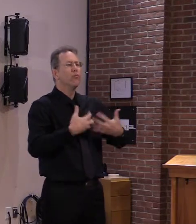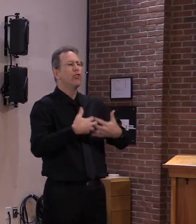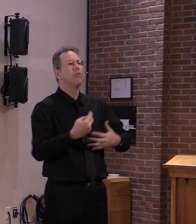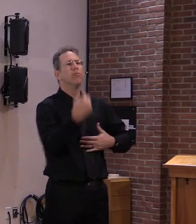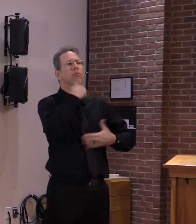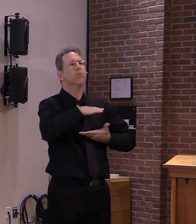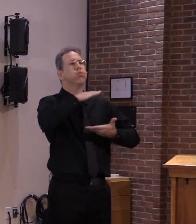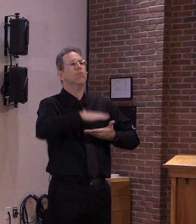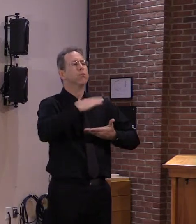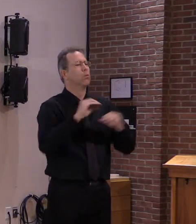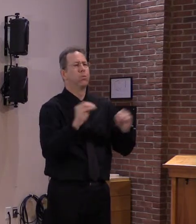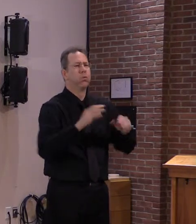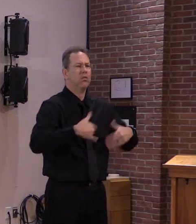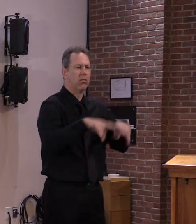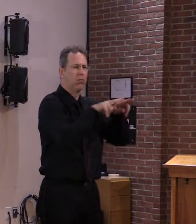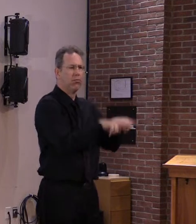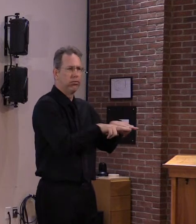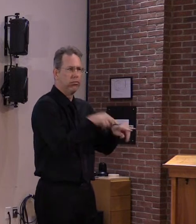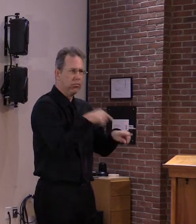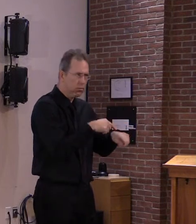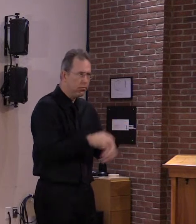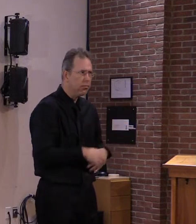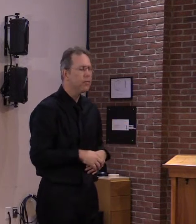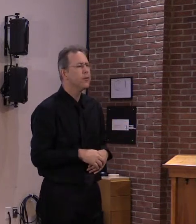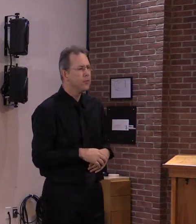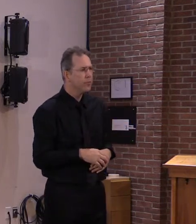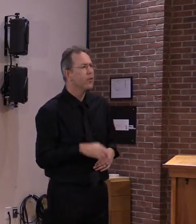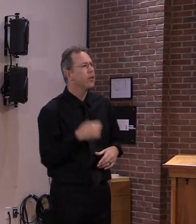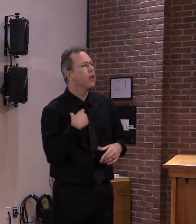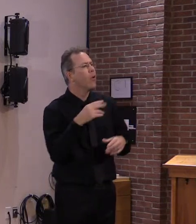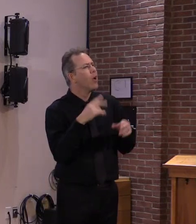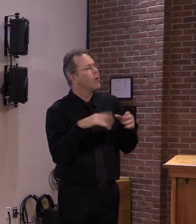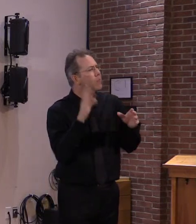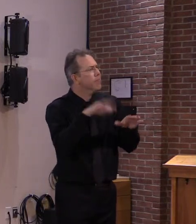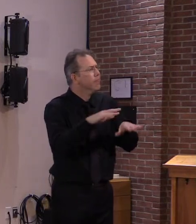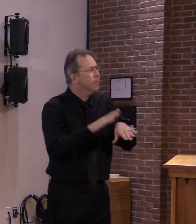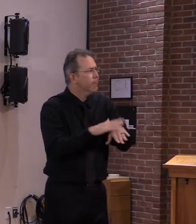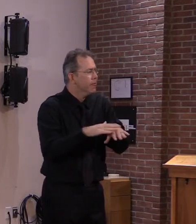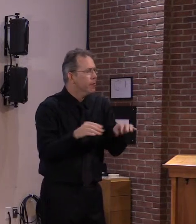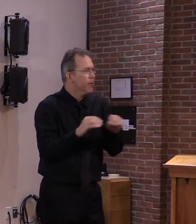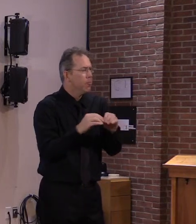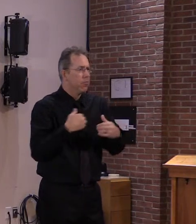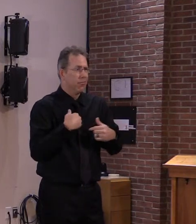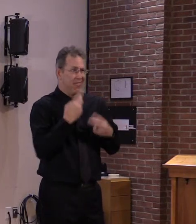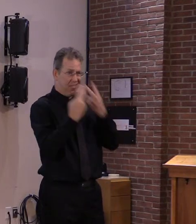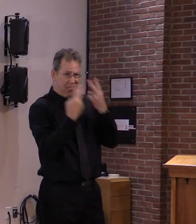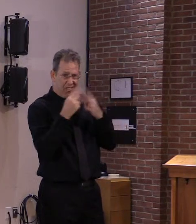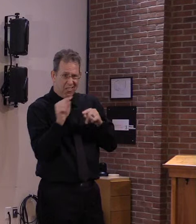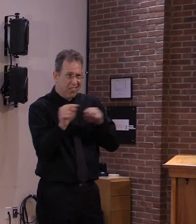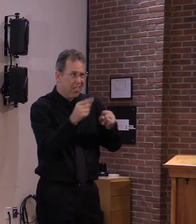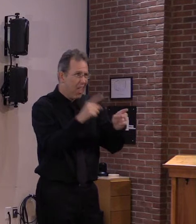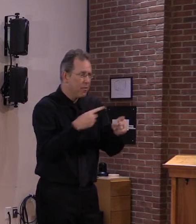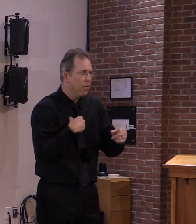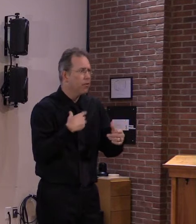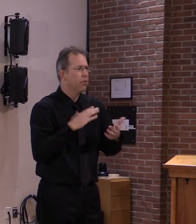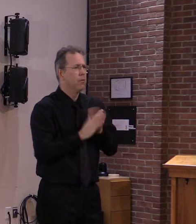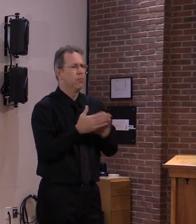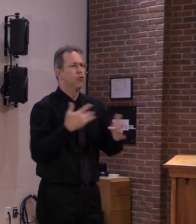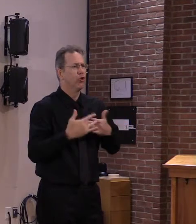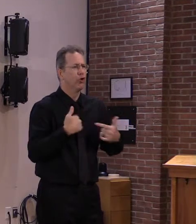members of their immediate household. This was one of the highest rates in the country on the survey, second only to Washington State. I think